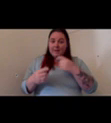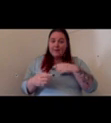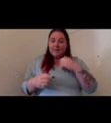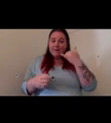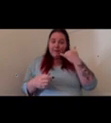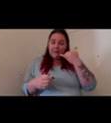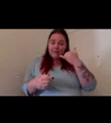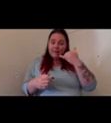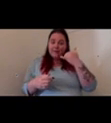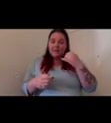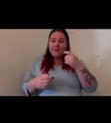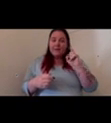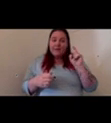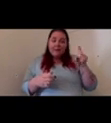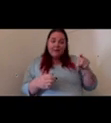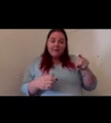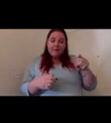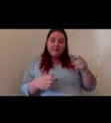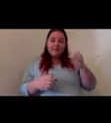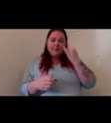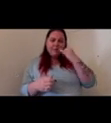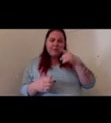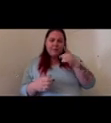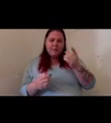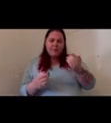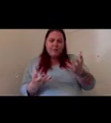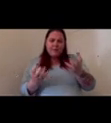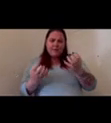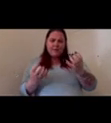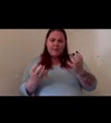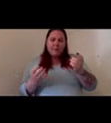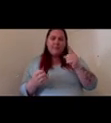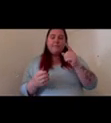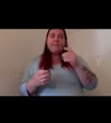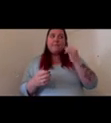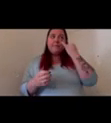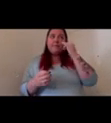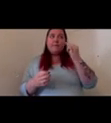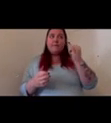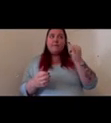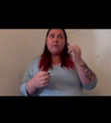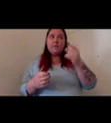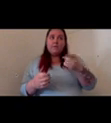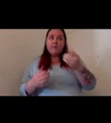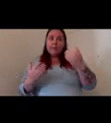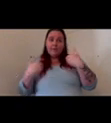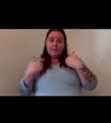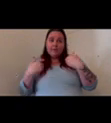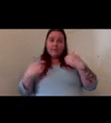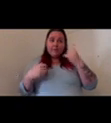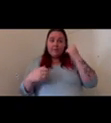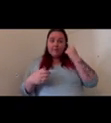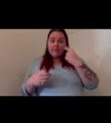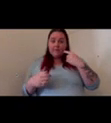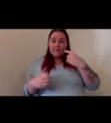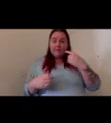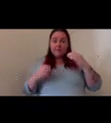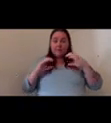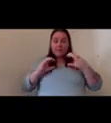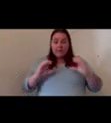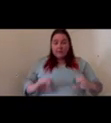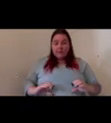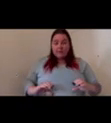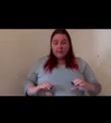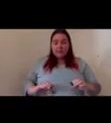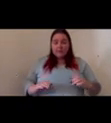said, I'm not going to say which one I called, but I asked, if you have